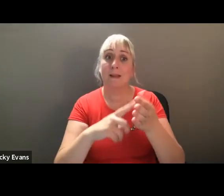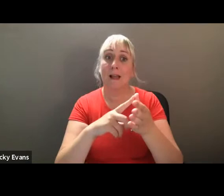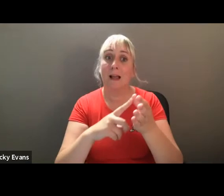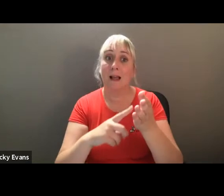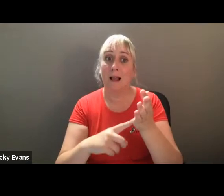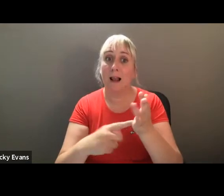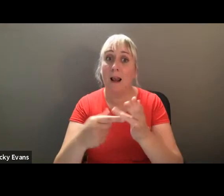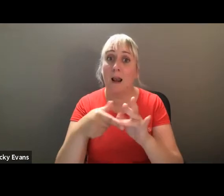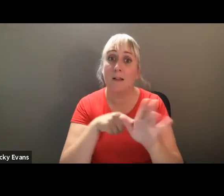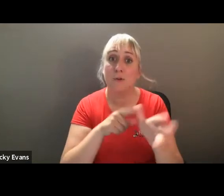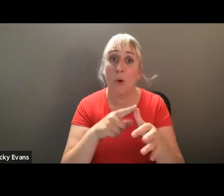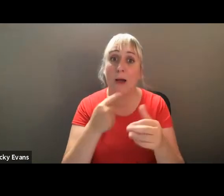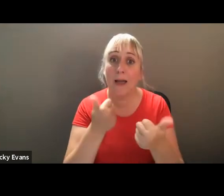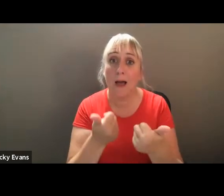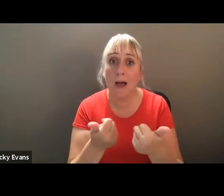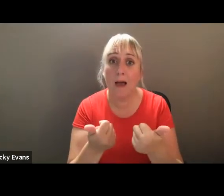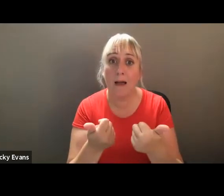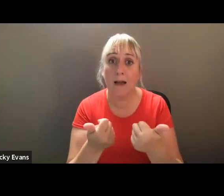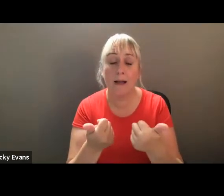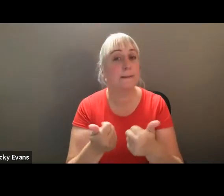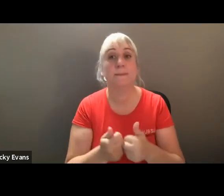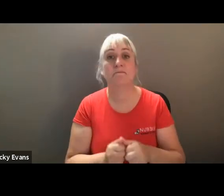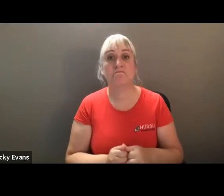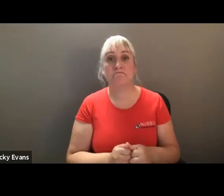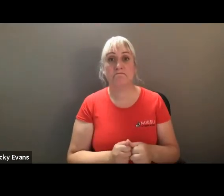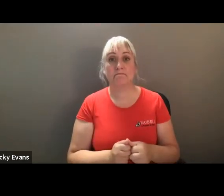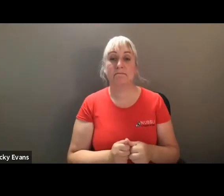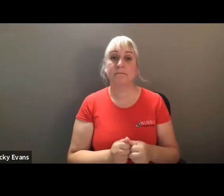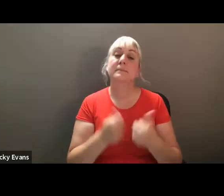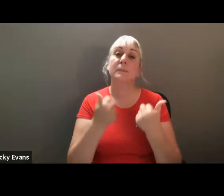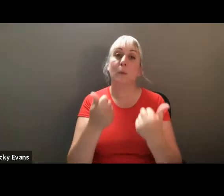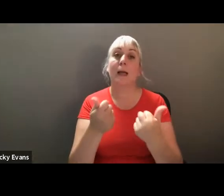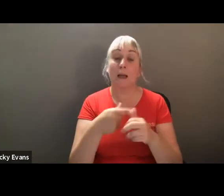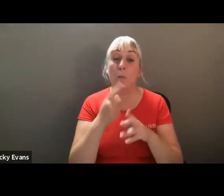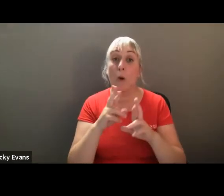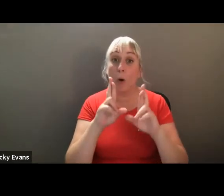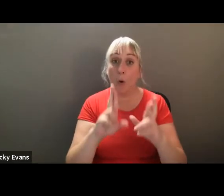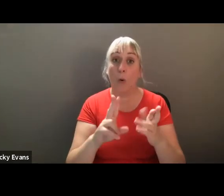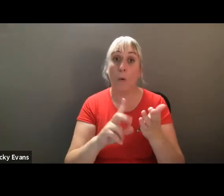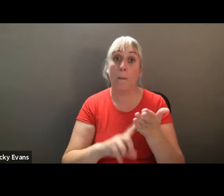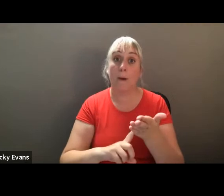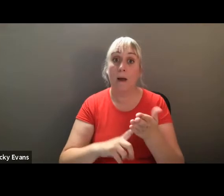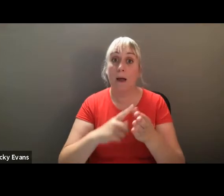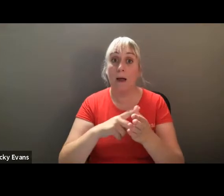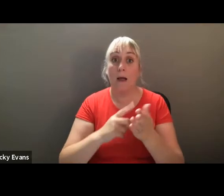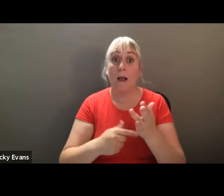Okay. Hopefully Latoya can join us